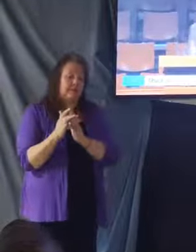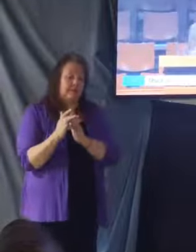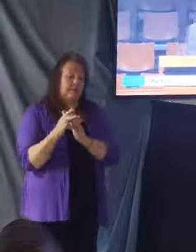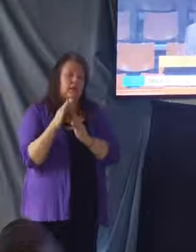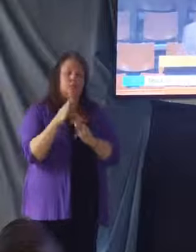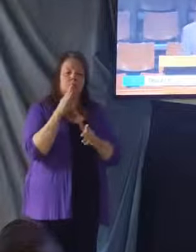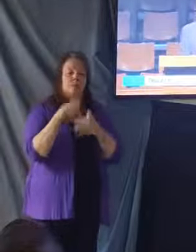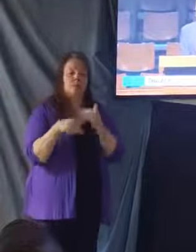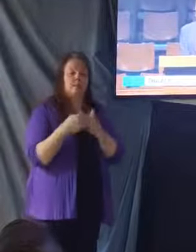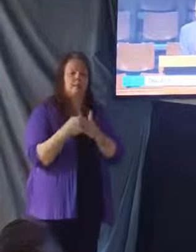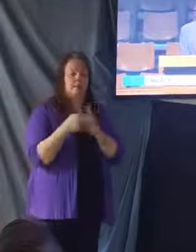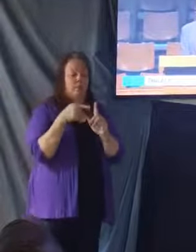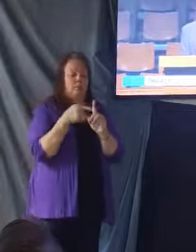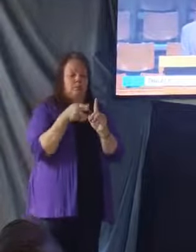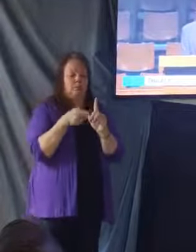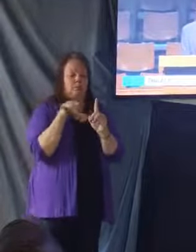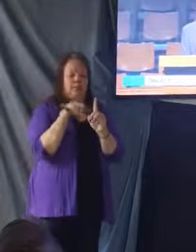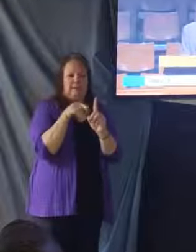you're referring to the same person.